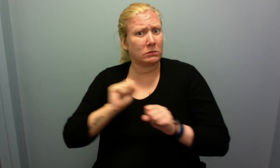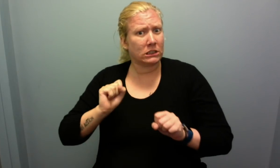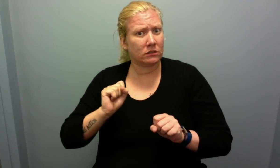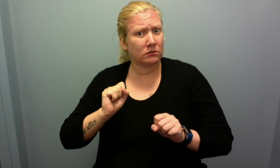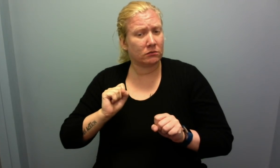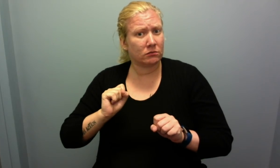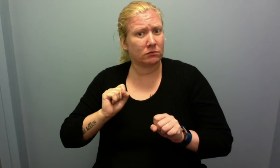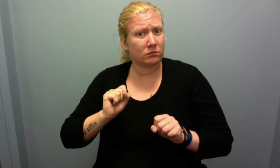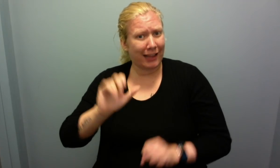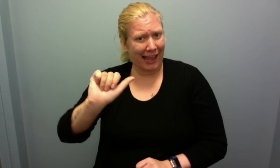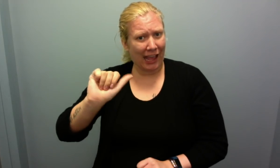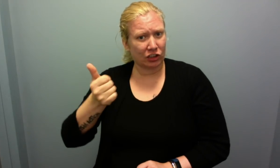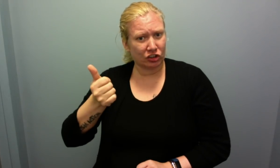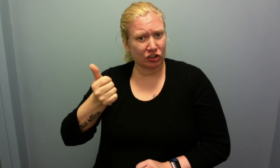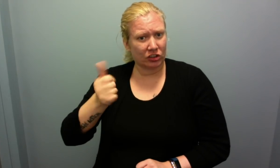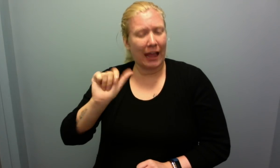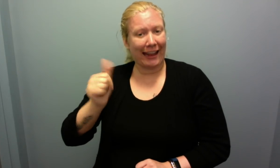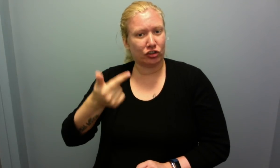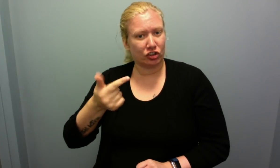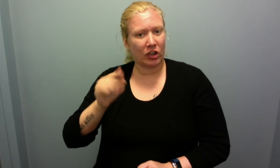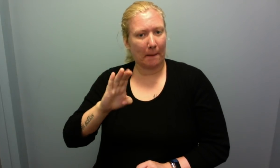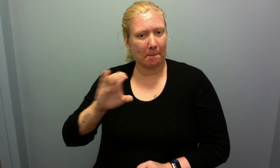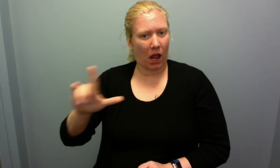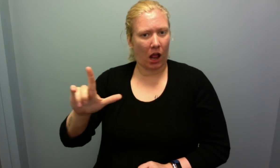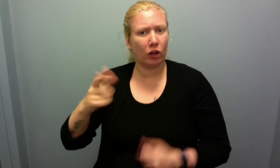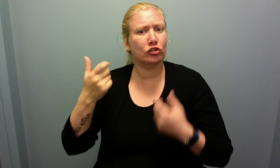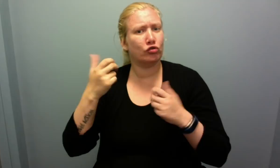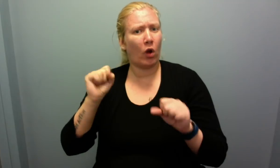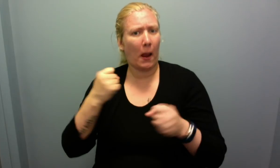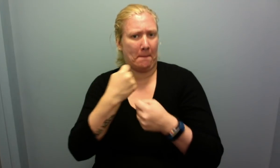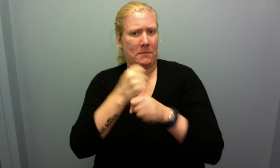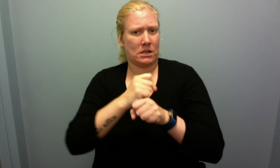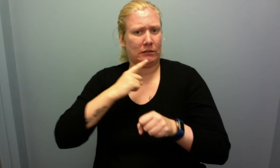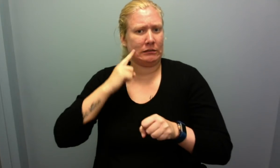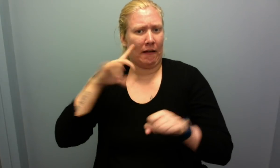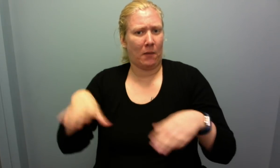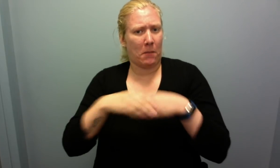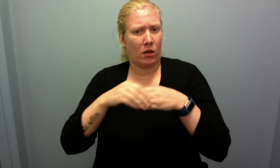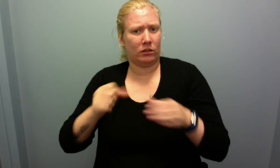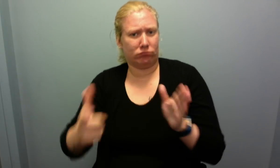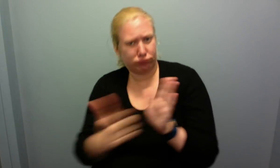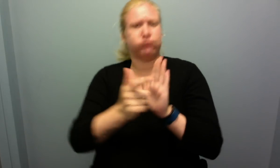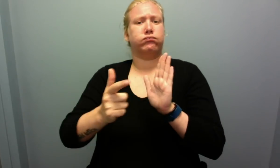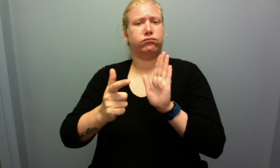hearing people, and that's going to be a burden on society. Deaf people have already experienced that. Alexander Graham Bell tried to